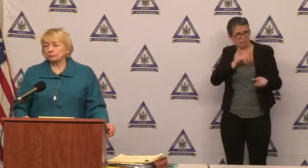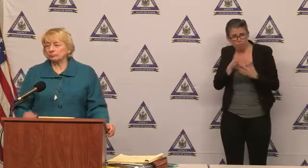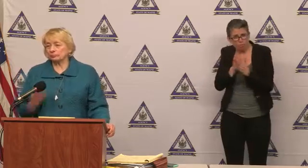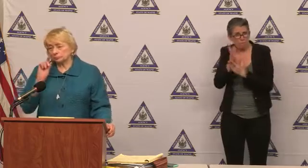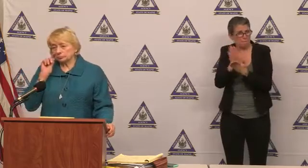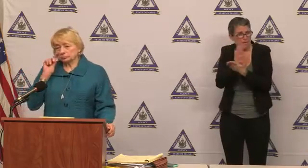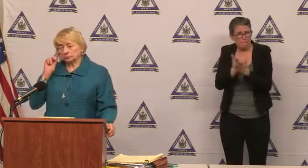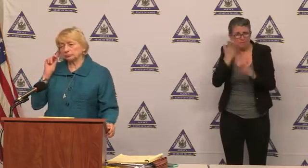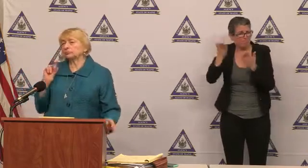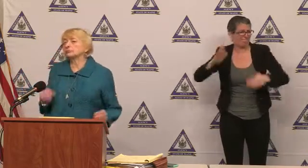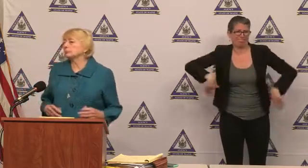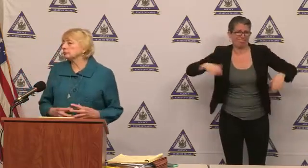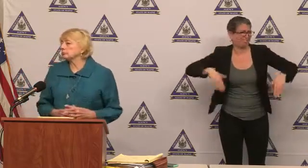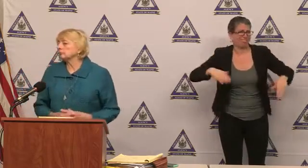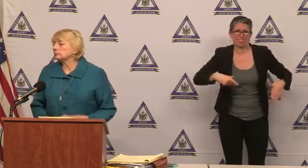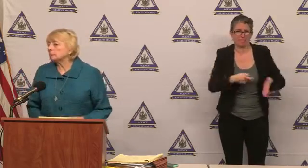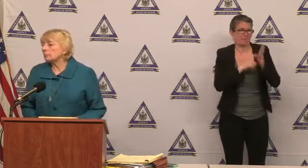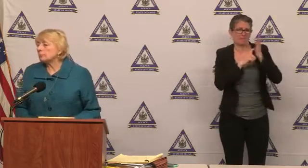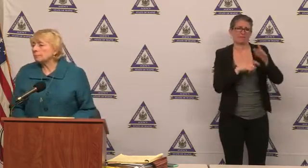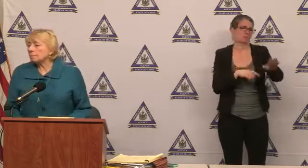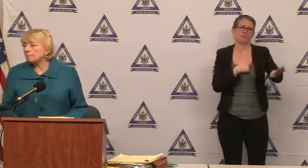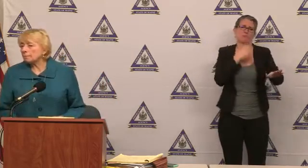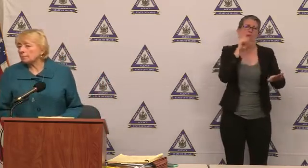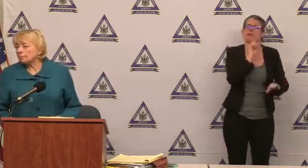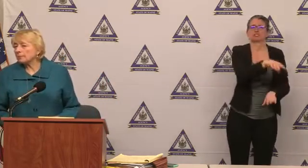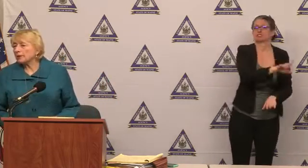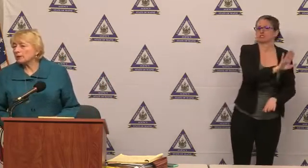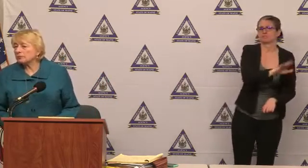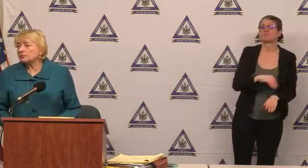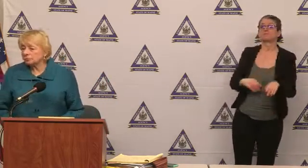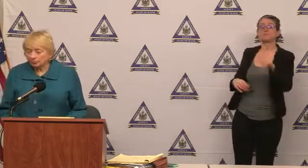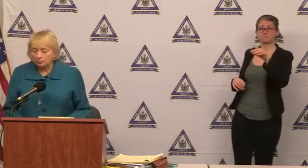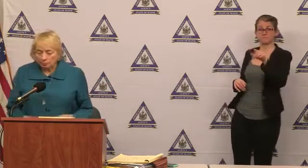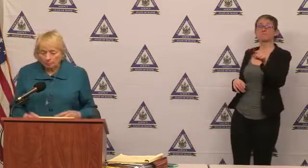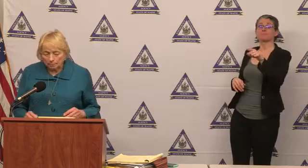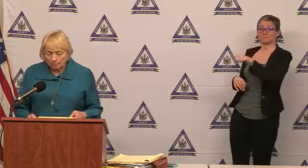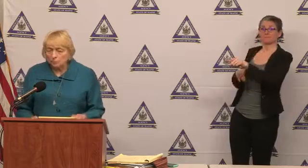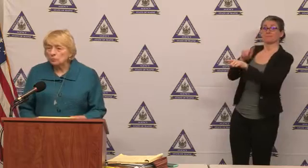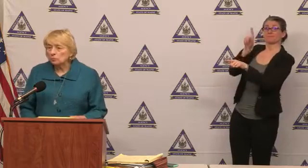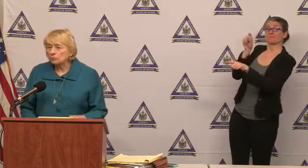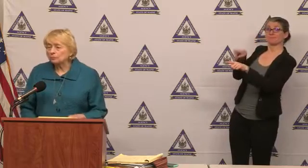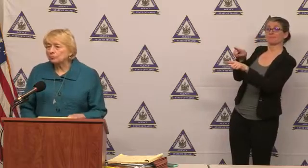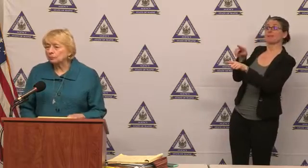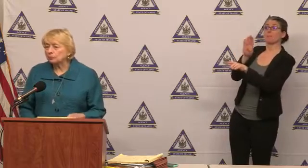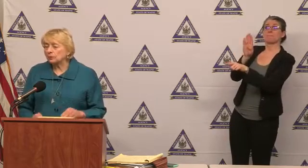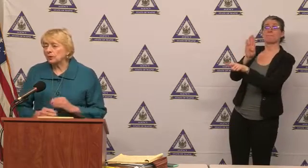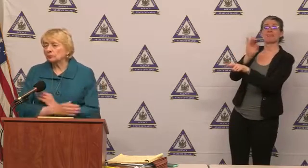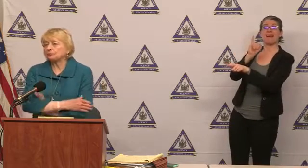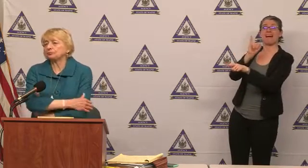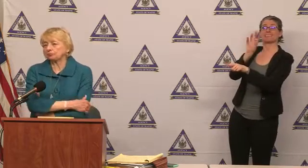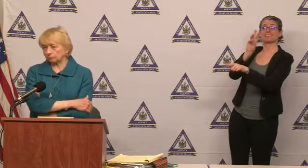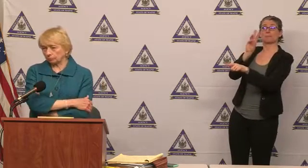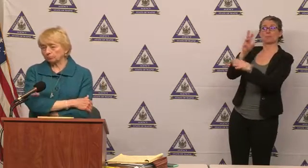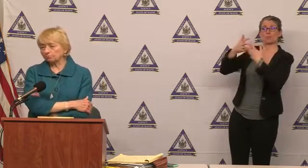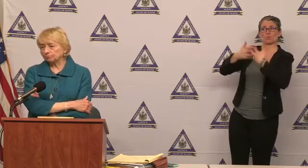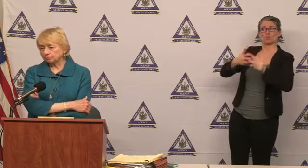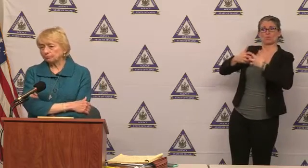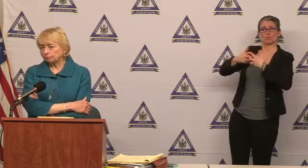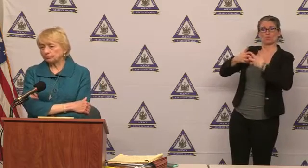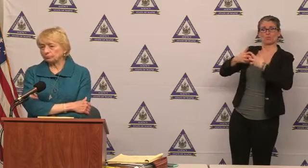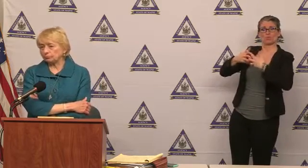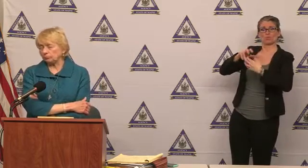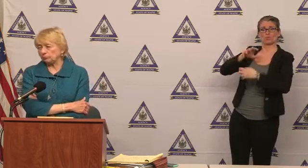Governor, you know the ongoing issue about that ironworks. Yes. Question of essential. Are